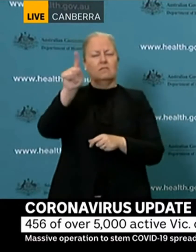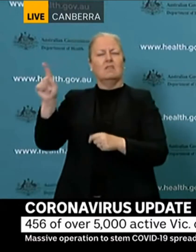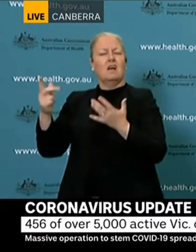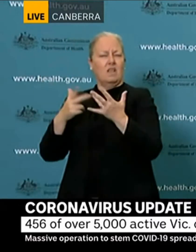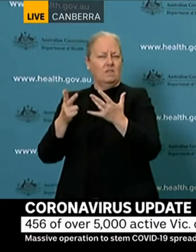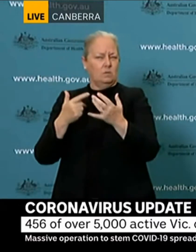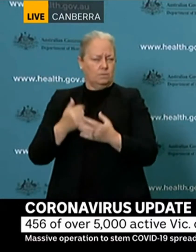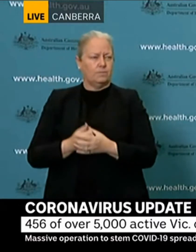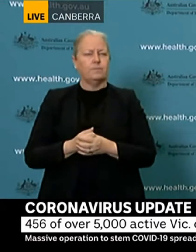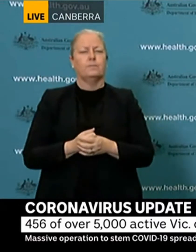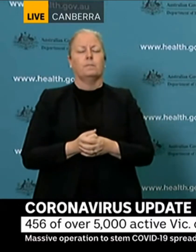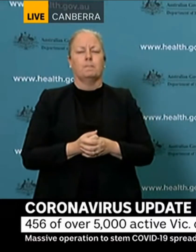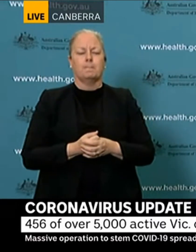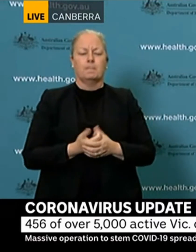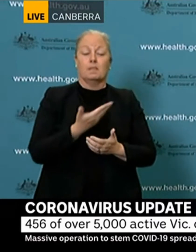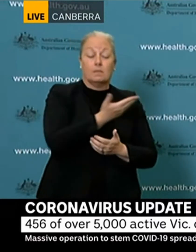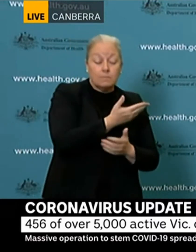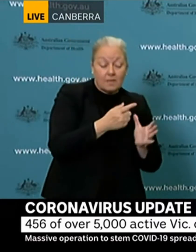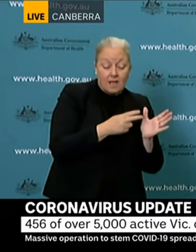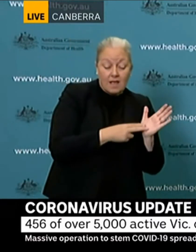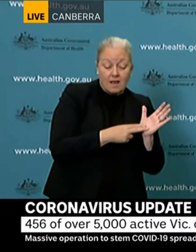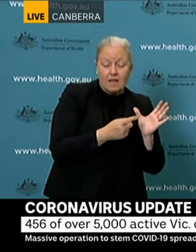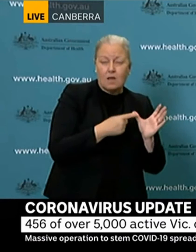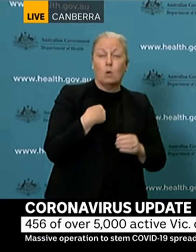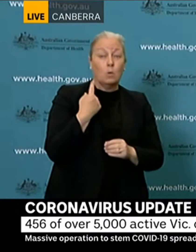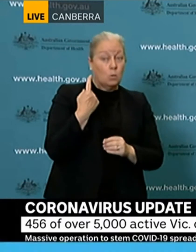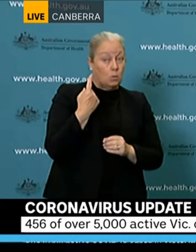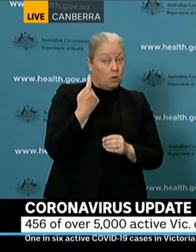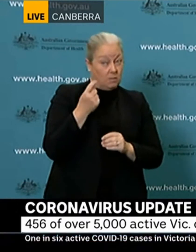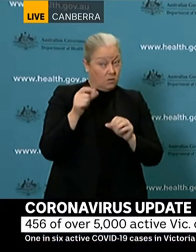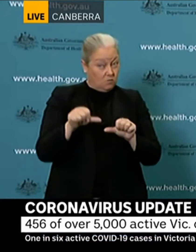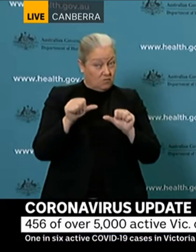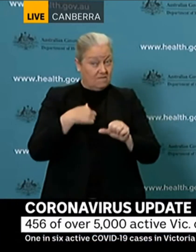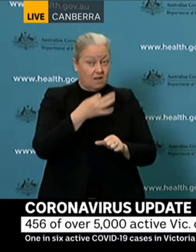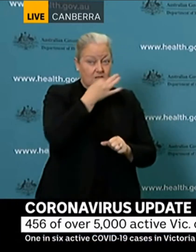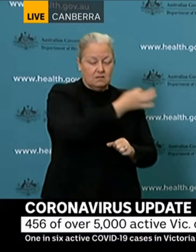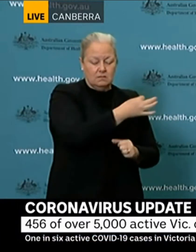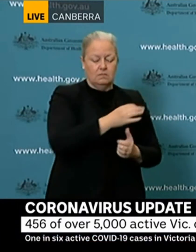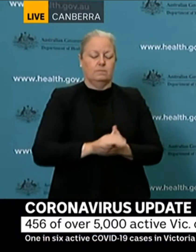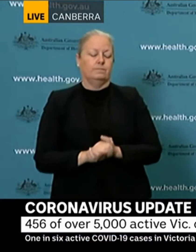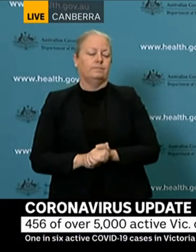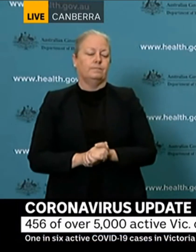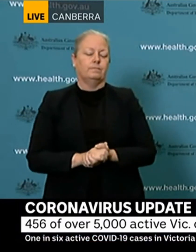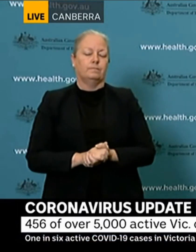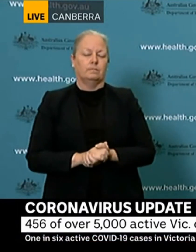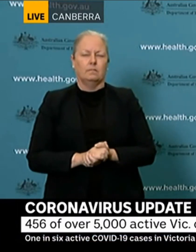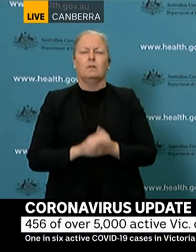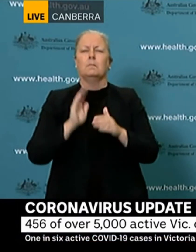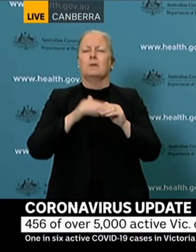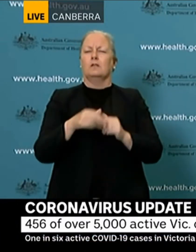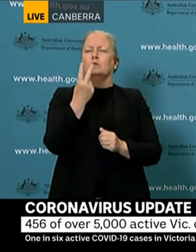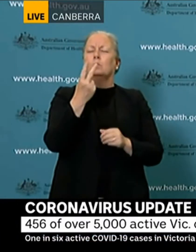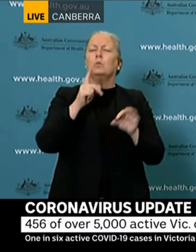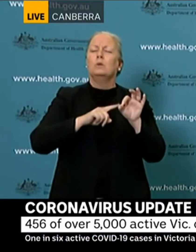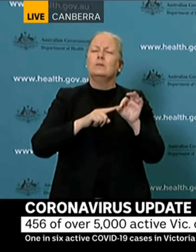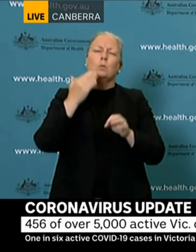Professor. And Anna? Just one more on the phone, Professor Kelly, thank you. The identities of two teenagers in